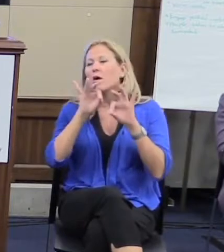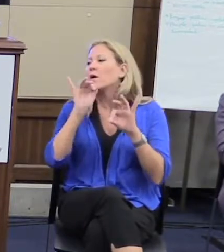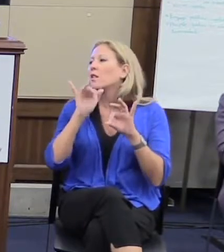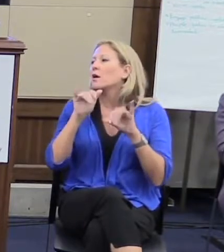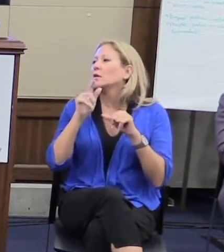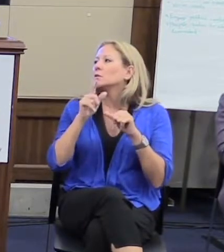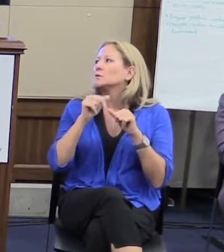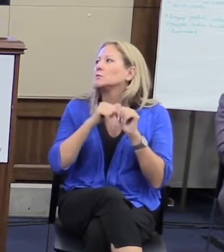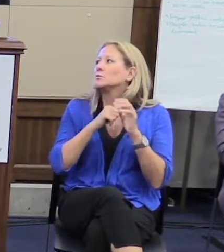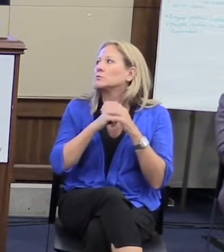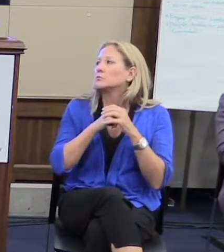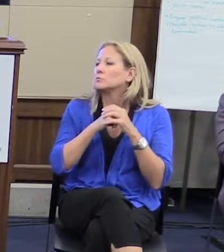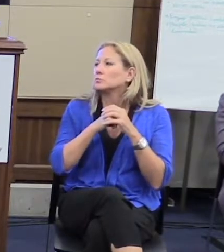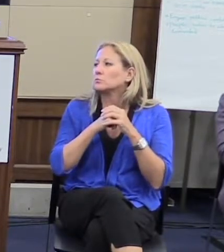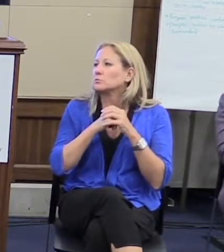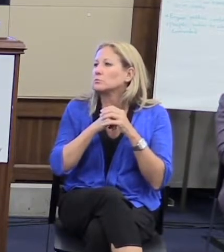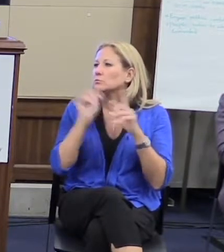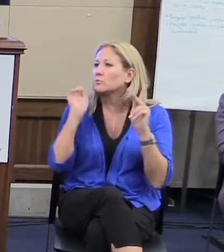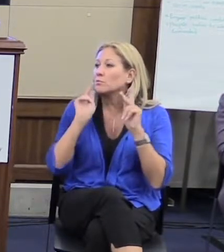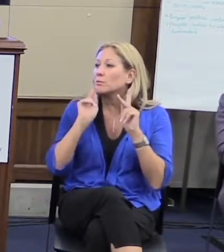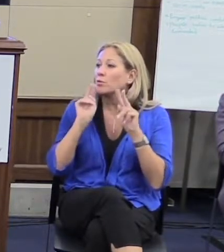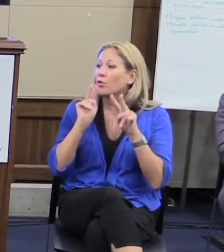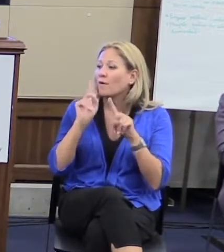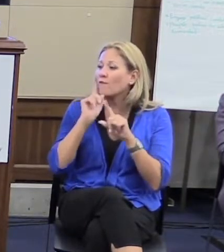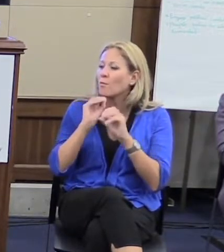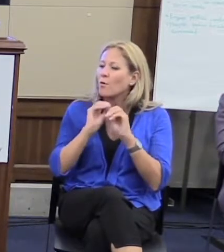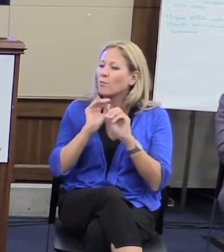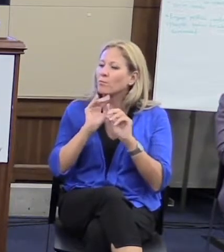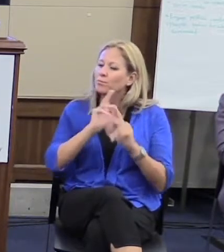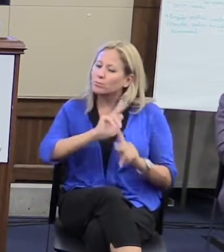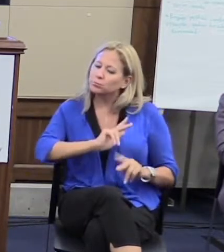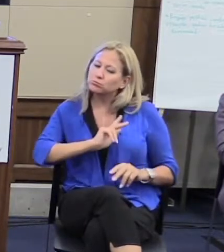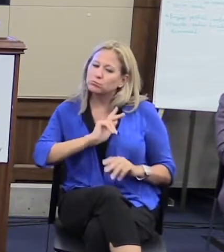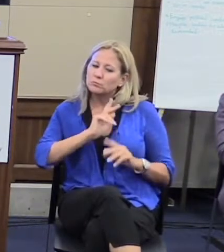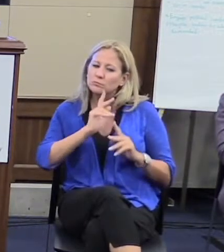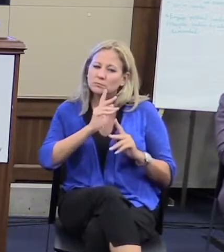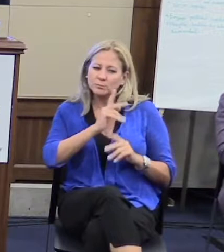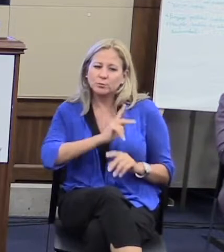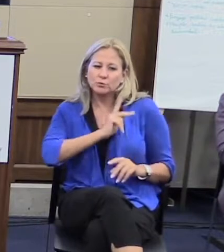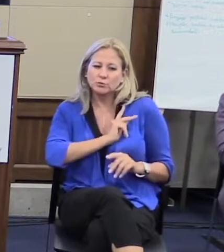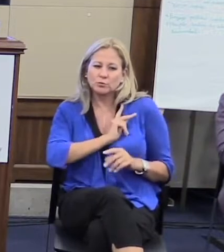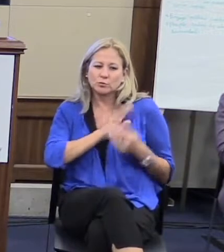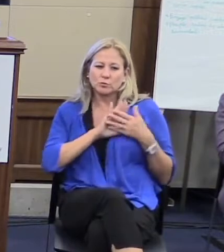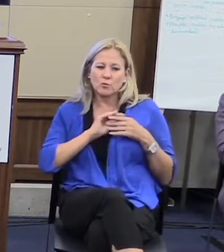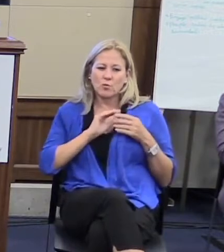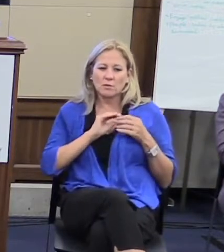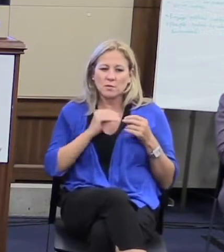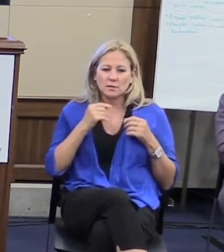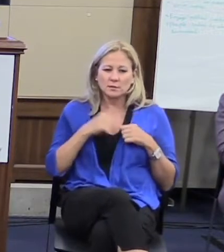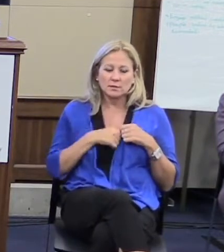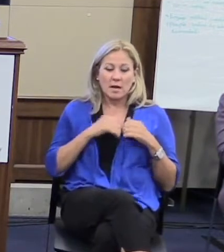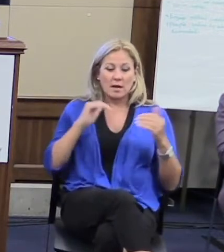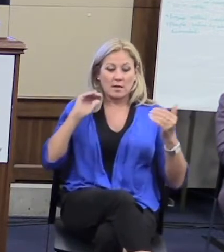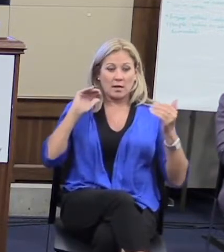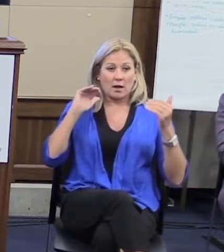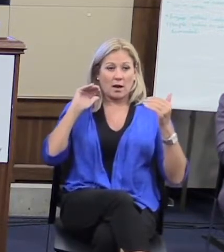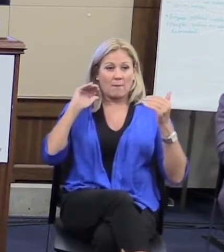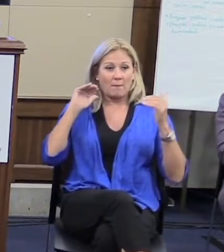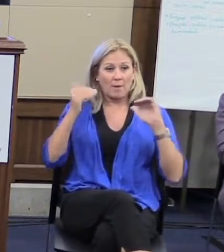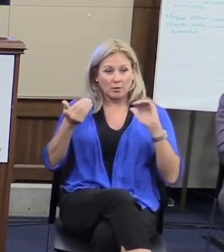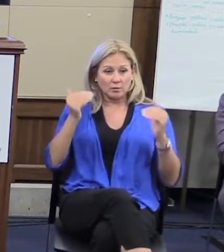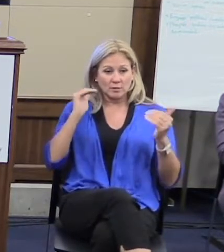that people are looking for personal stories. And, a comparison also